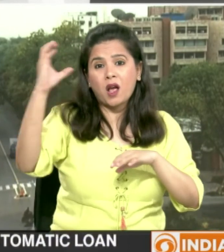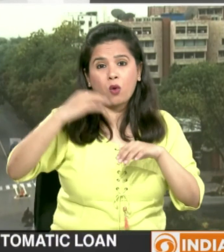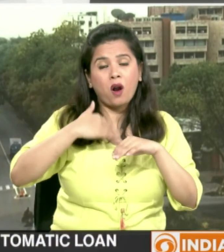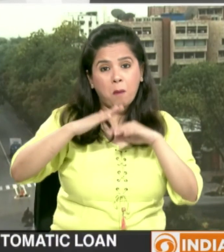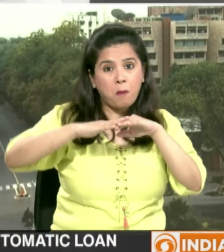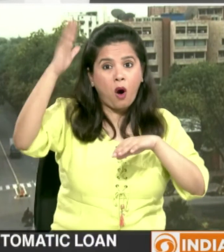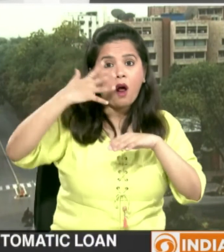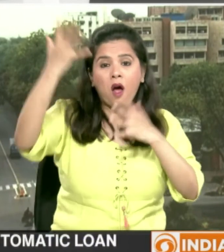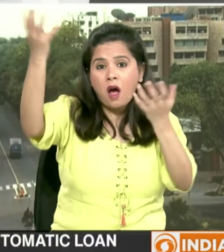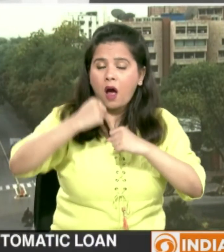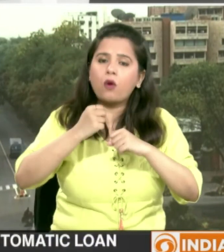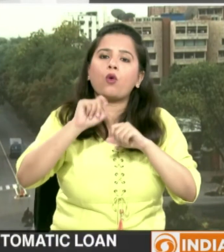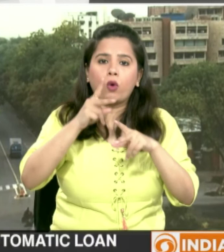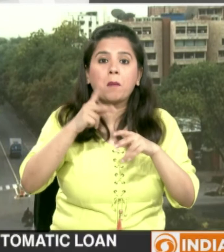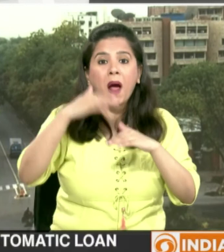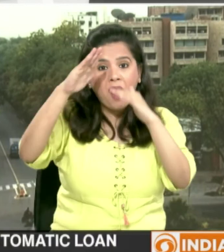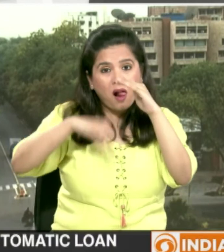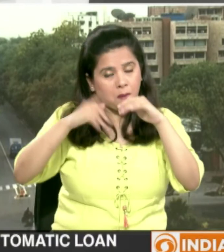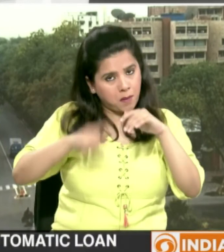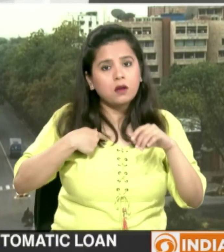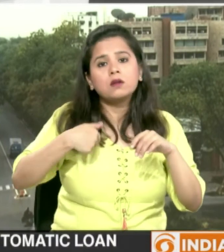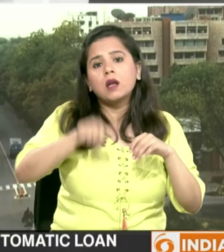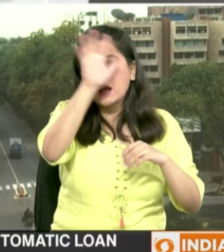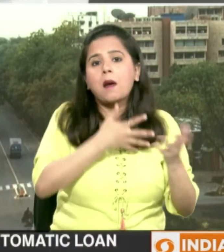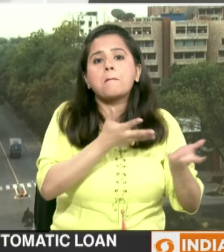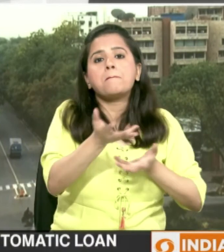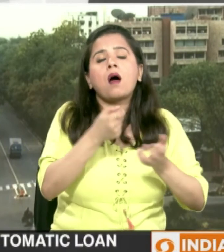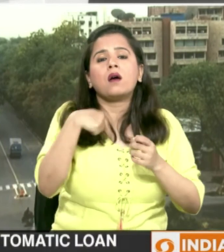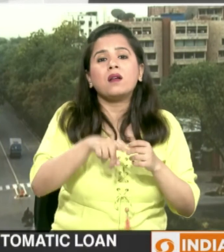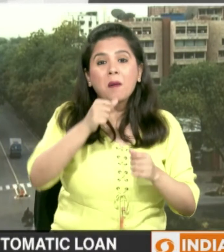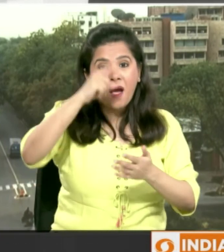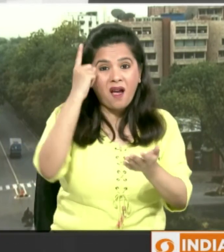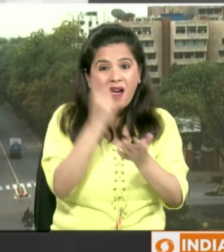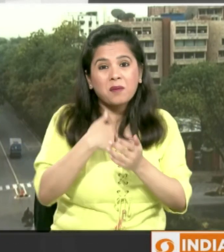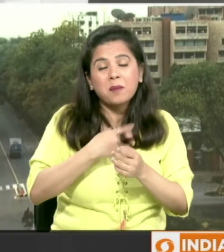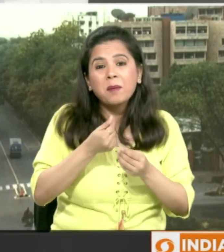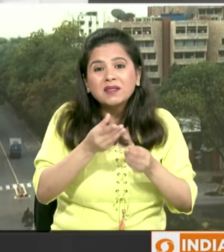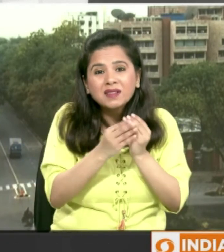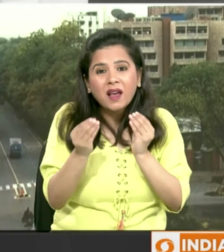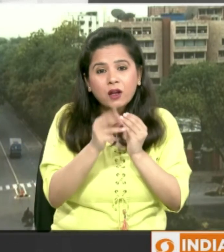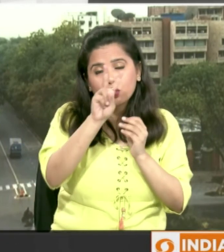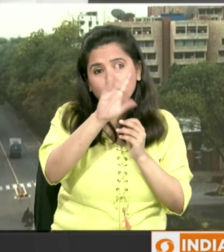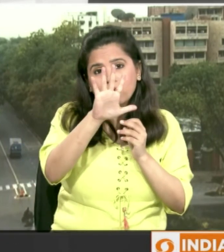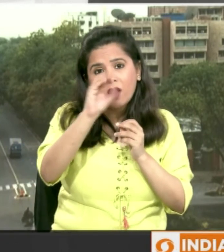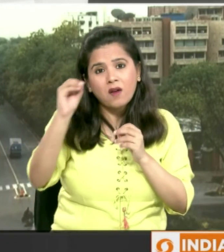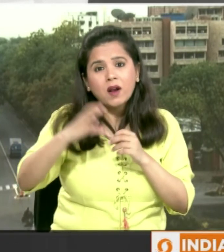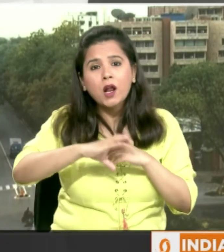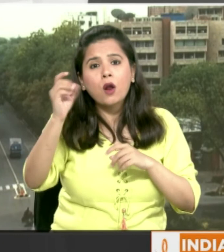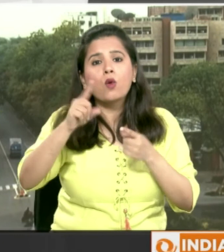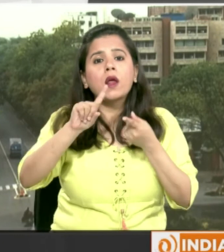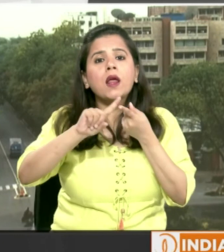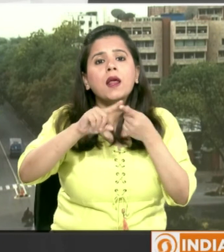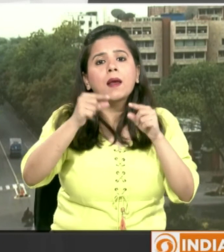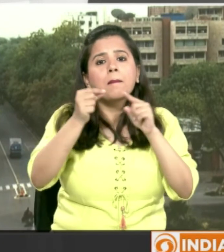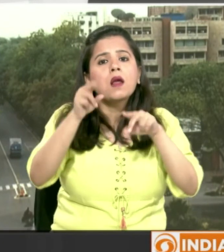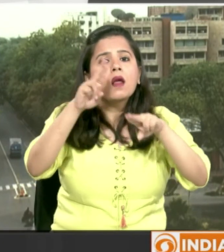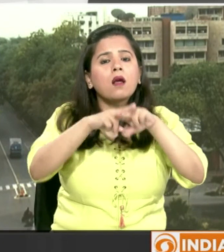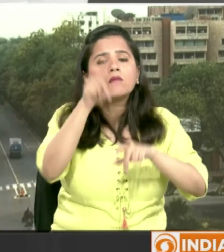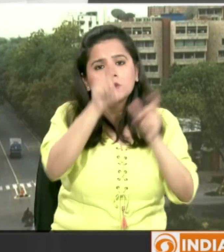rupees. A liquidity relief of 2,500 crore rupees EPF support is being given to all the